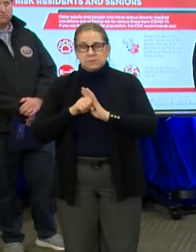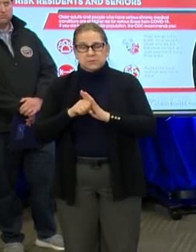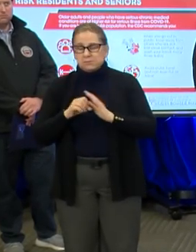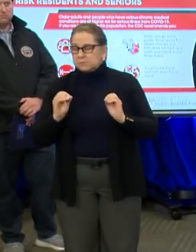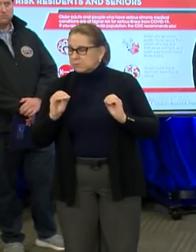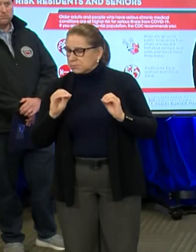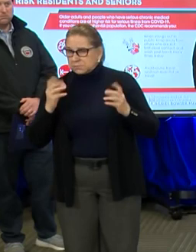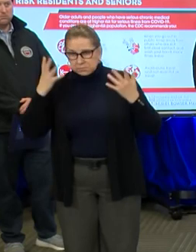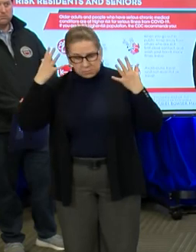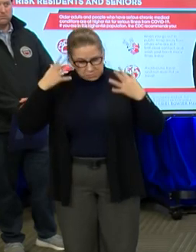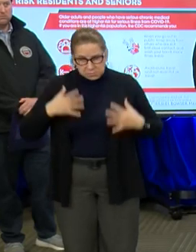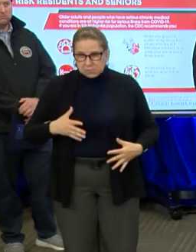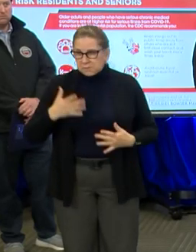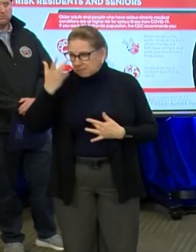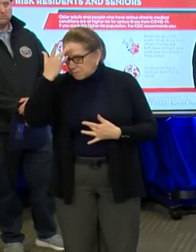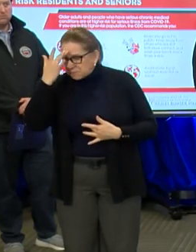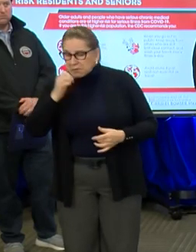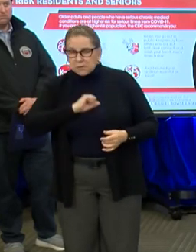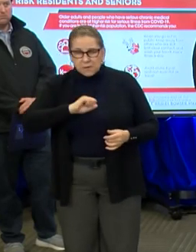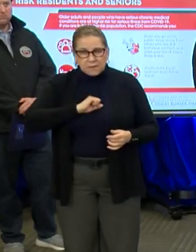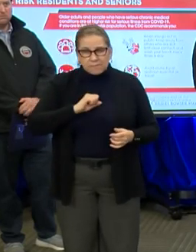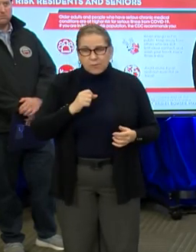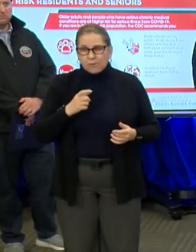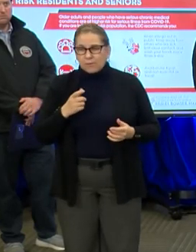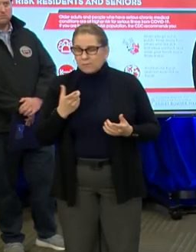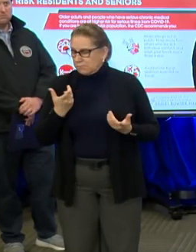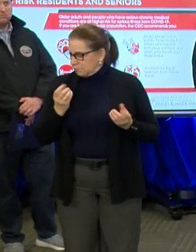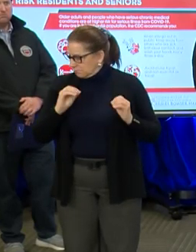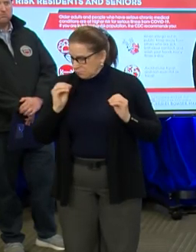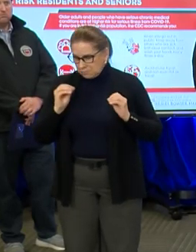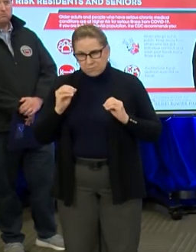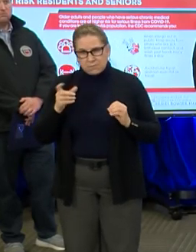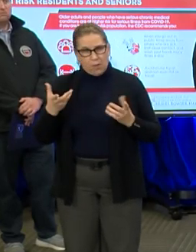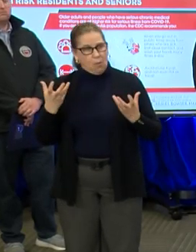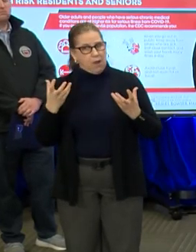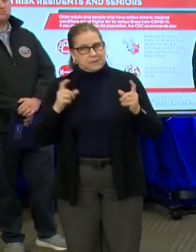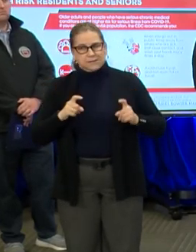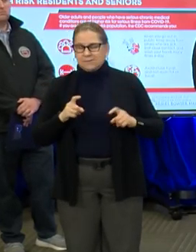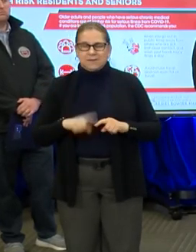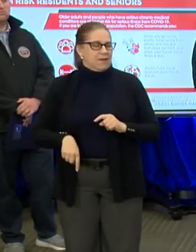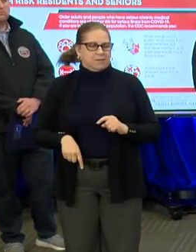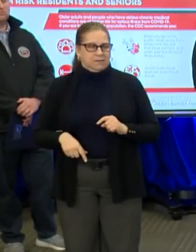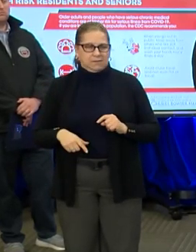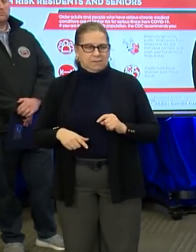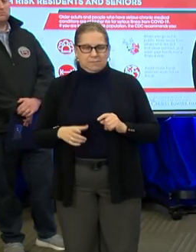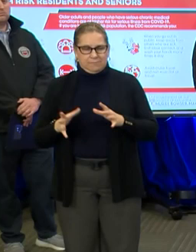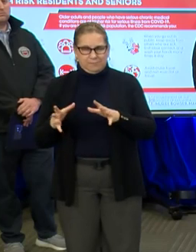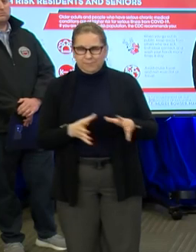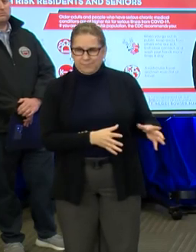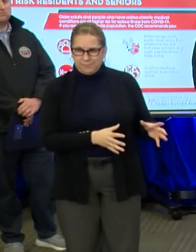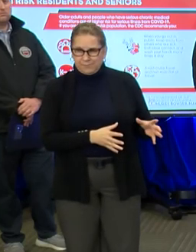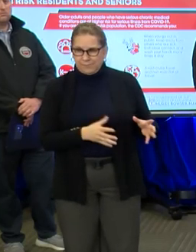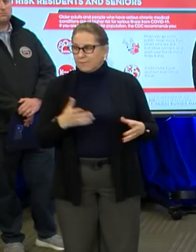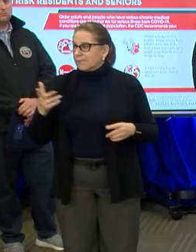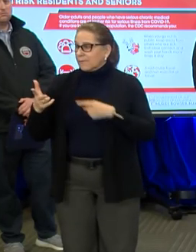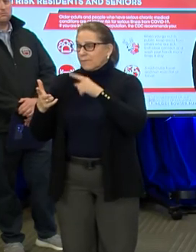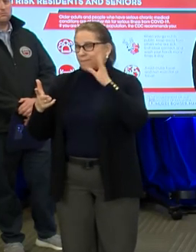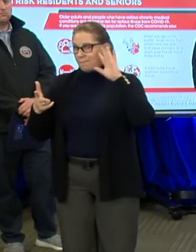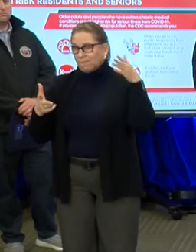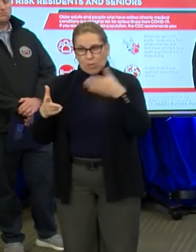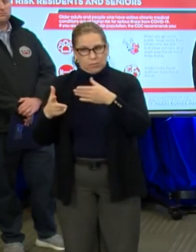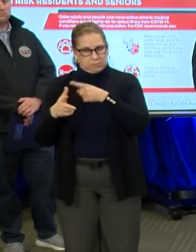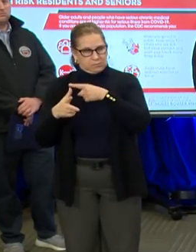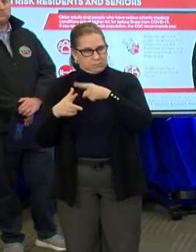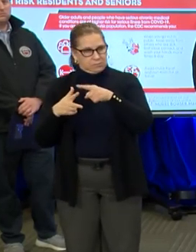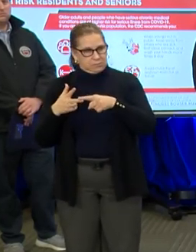they otherwise are not in those three priority groups, we want to make sure that we are consistent with our messaging around that. Additionally, when